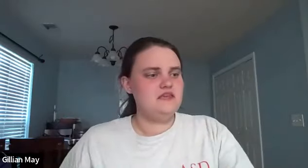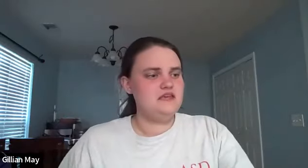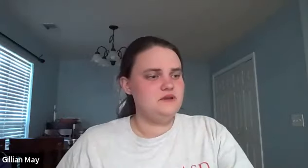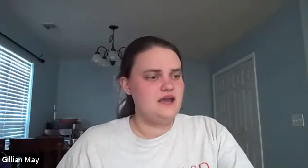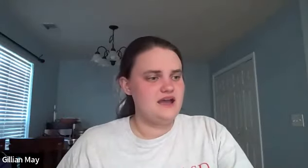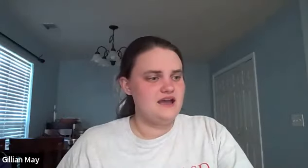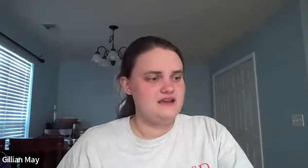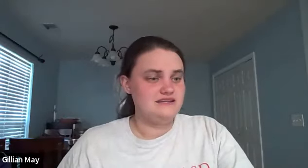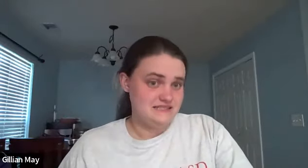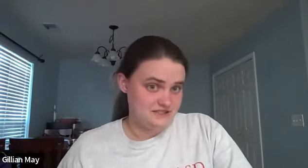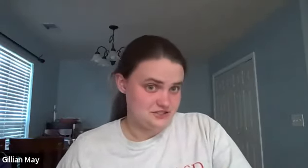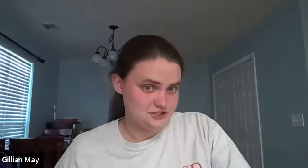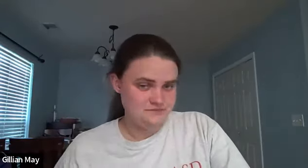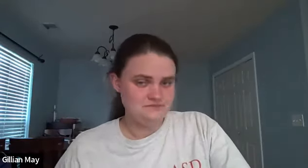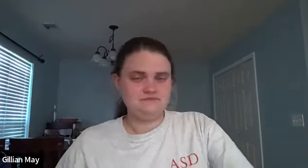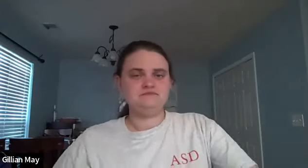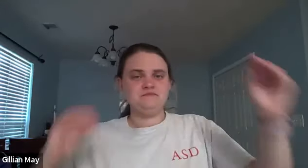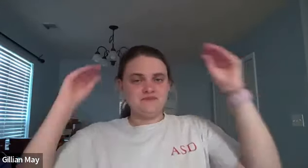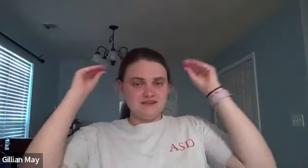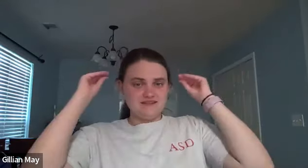Then we had teacher.